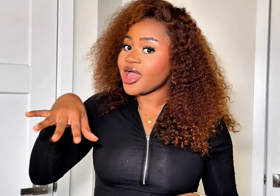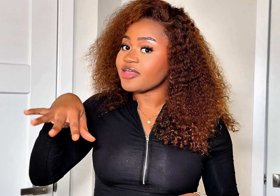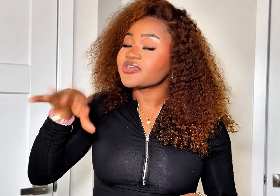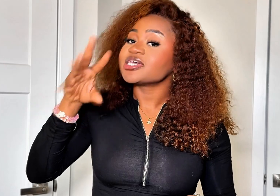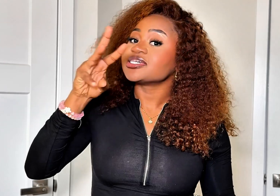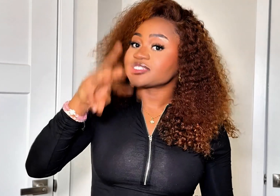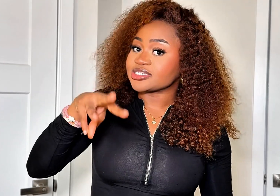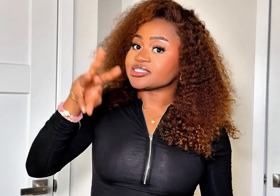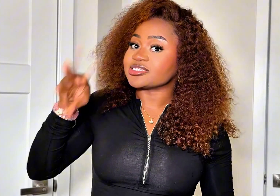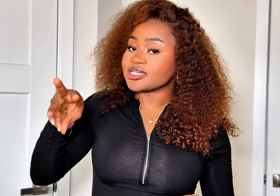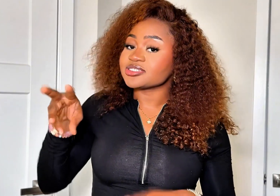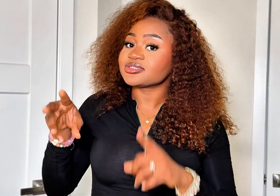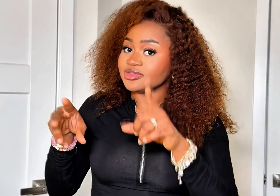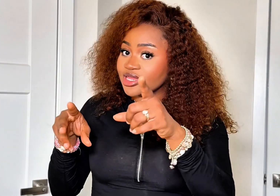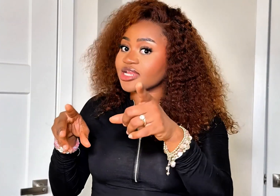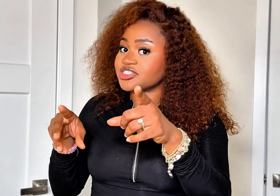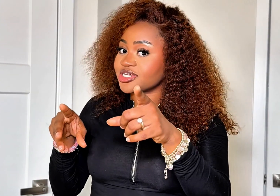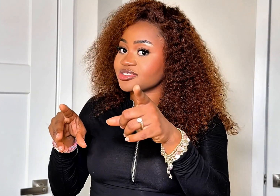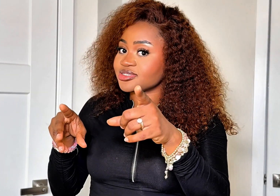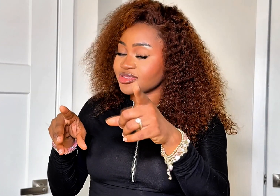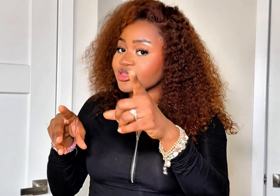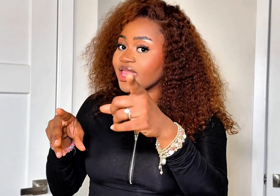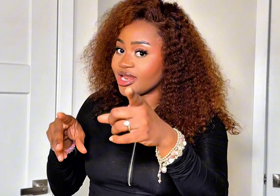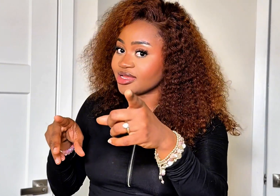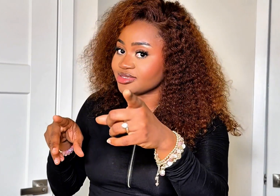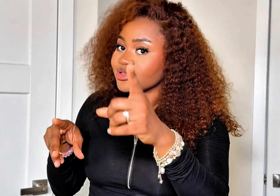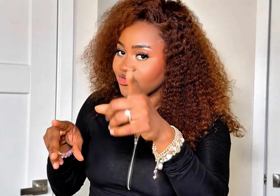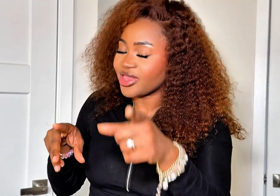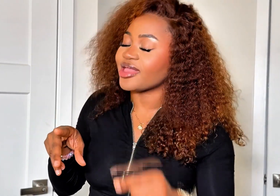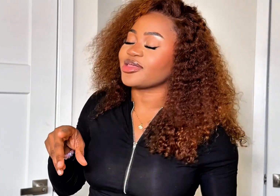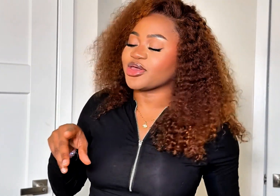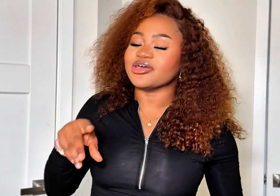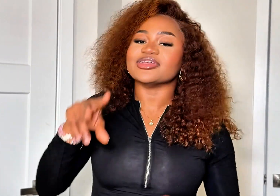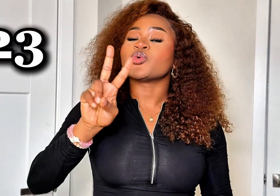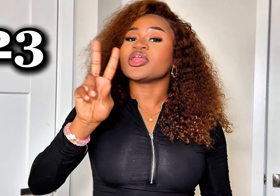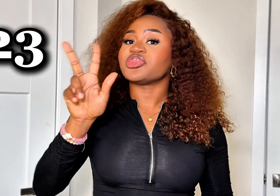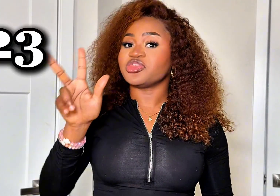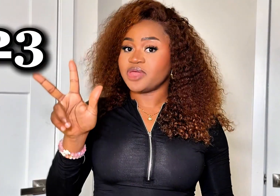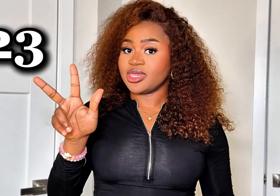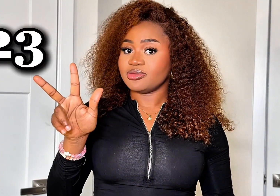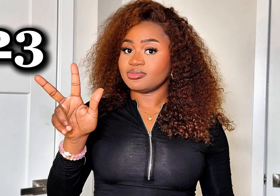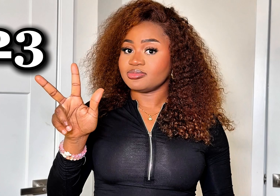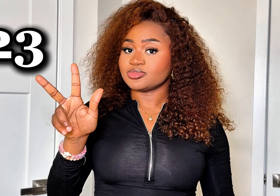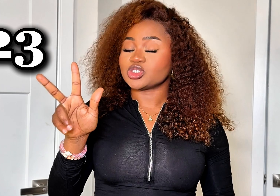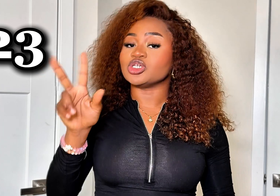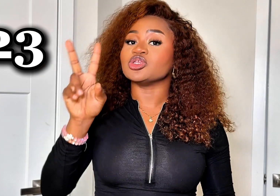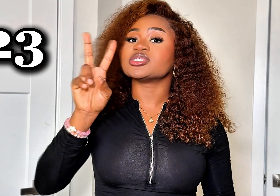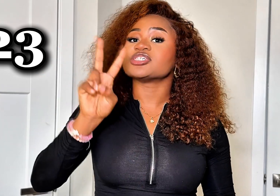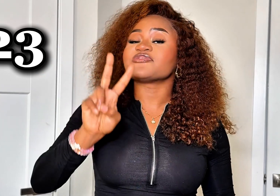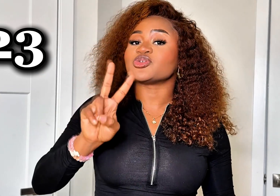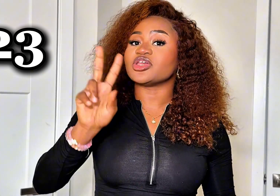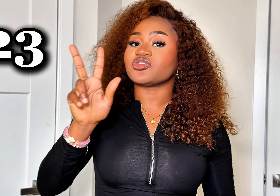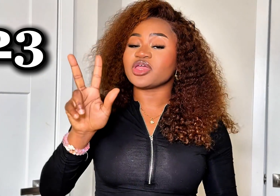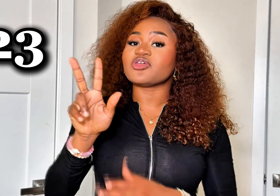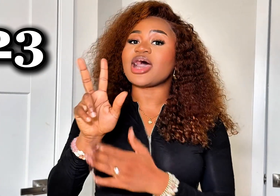55, 66. You get the gist? You get it? Okay, good. 23. So you notice for 23, you have